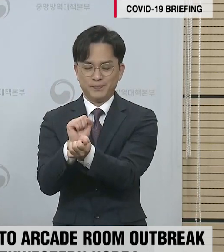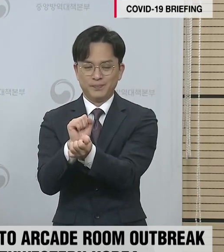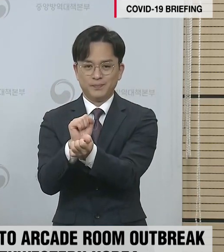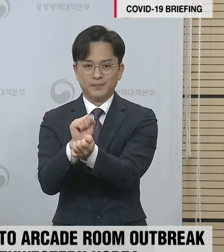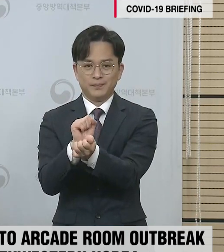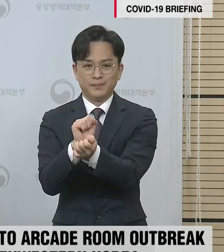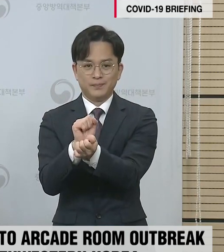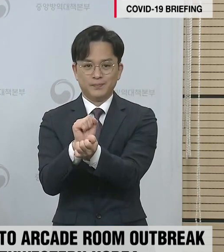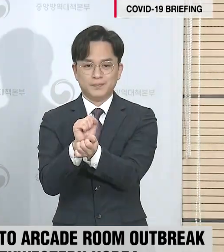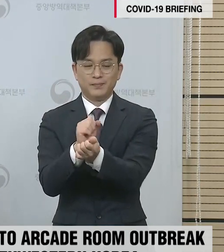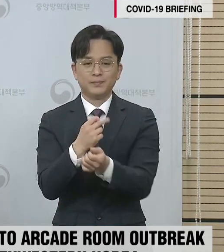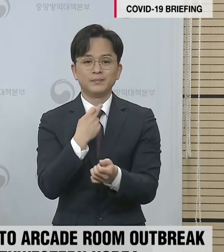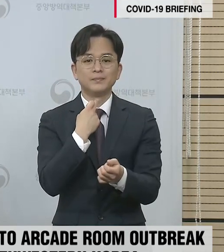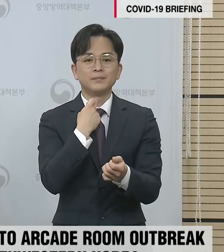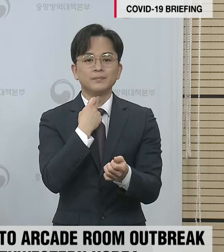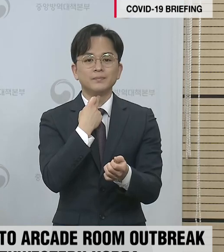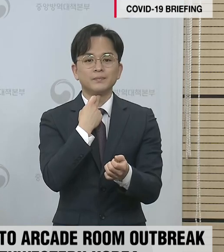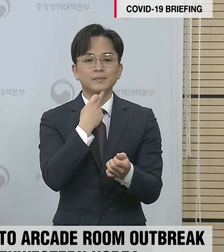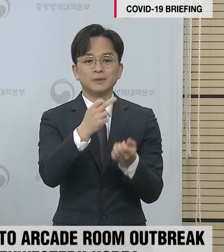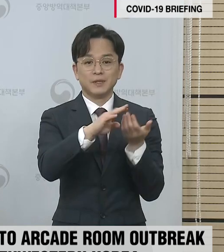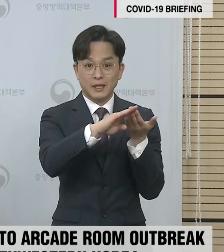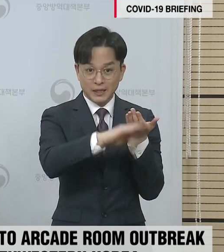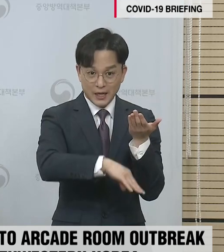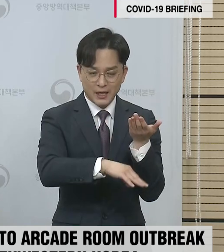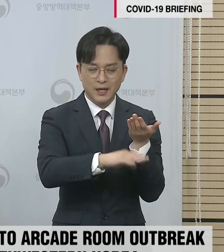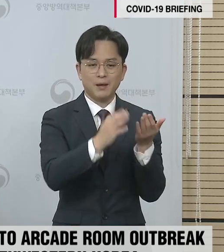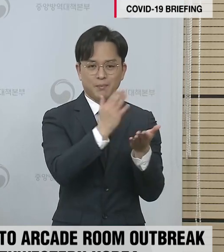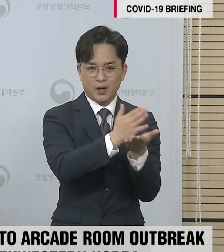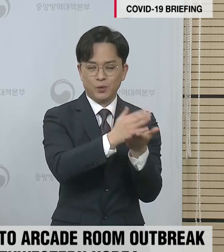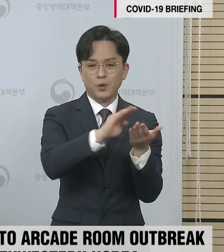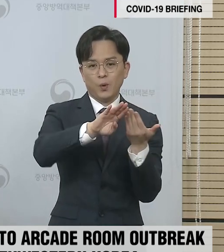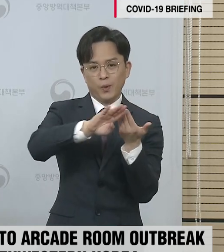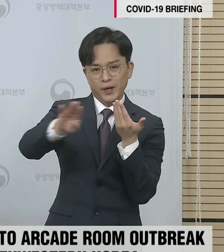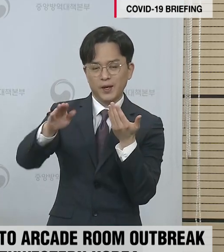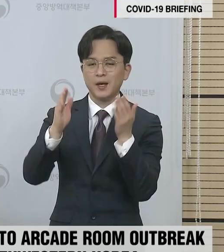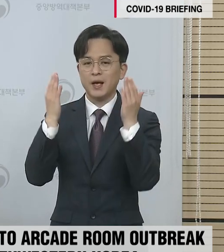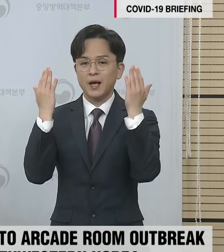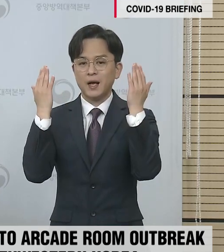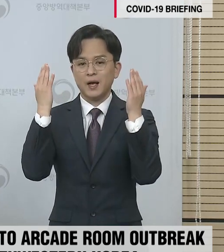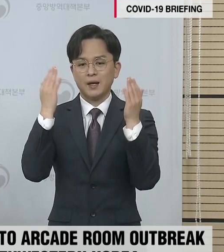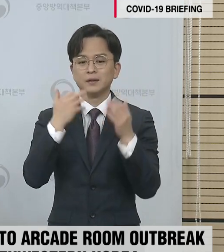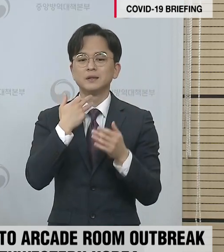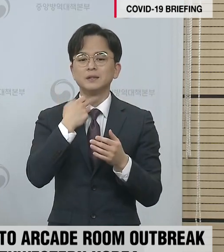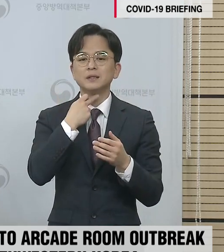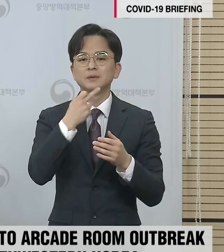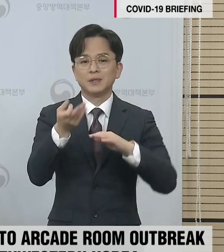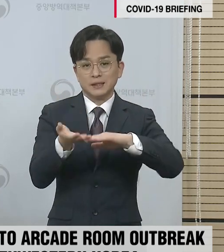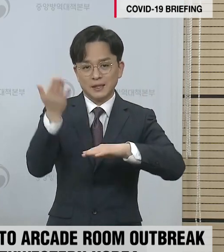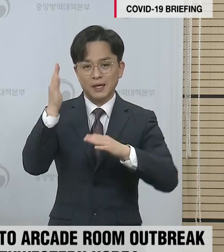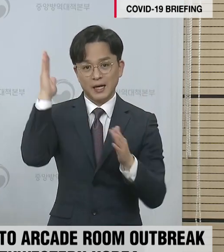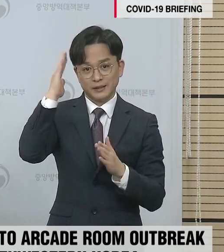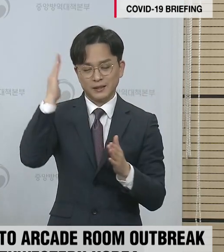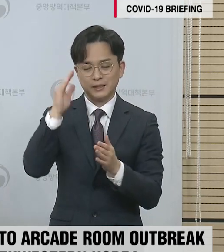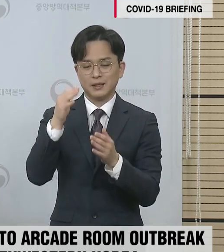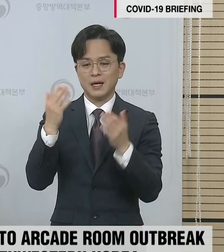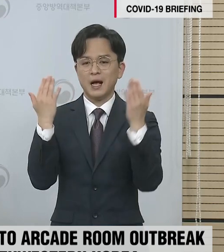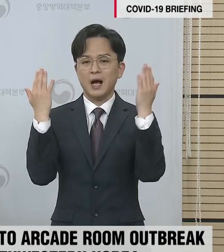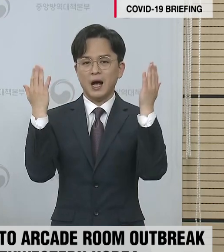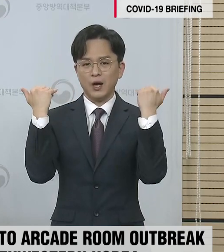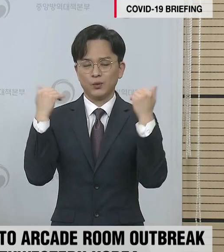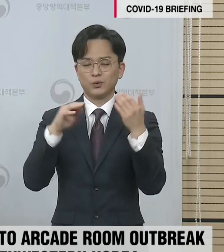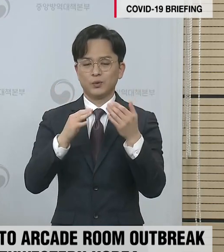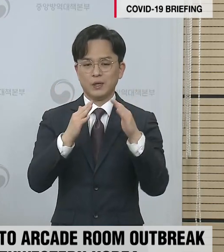getting infected by their parents, and they also override the number of the school infections. And we also have